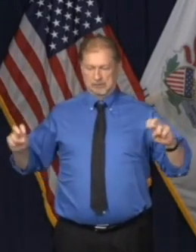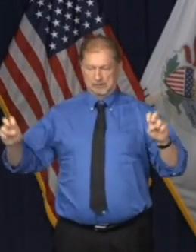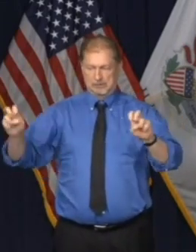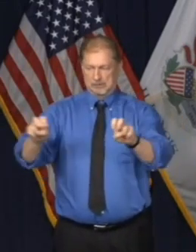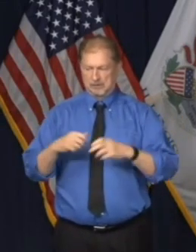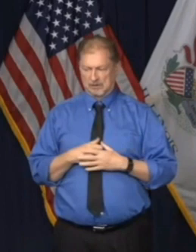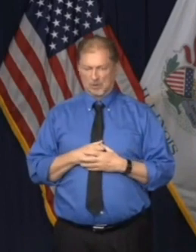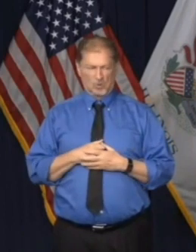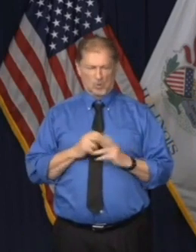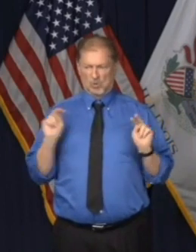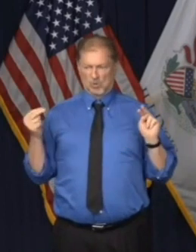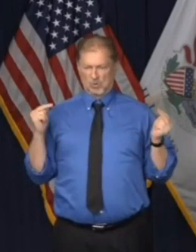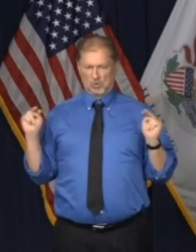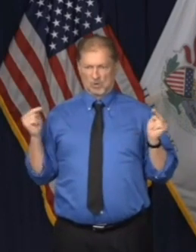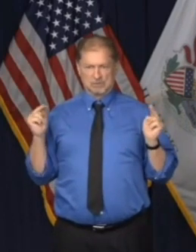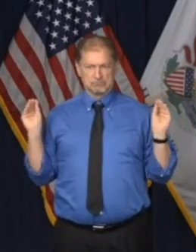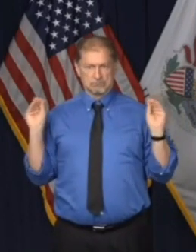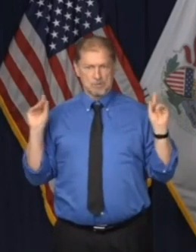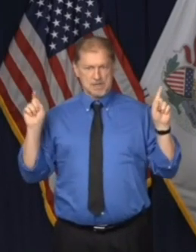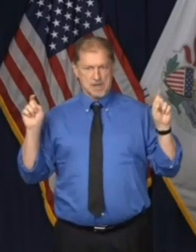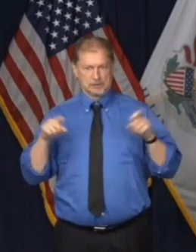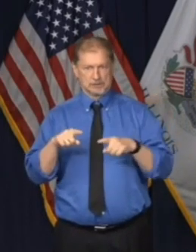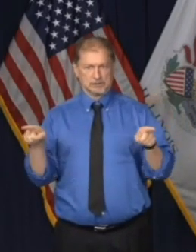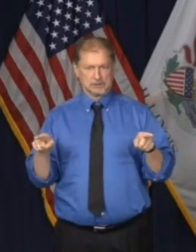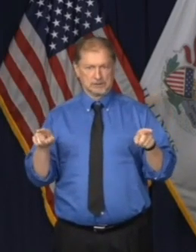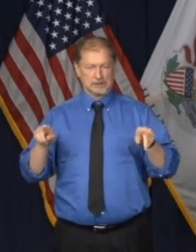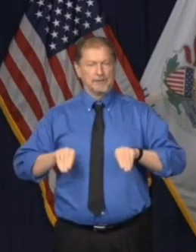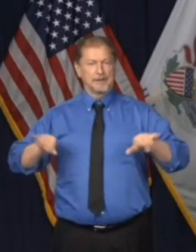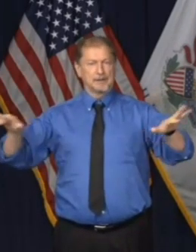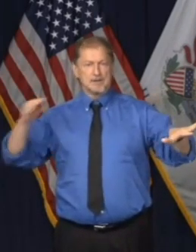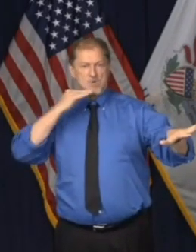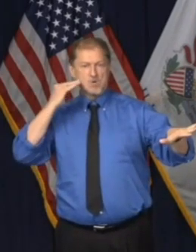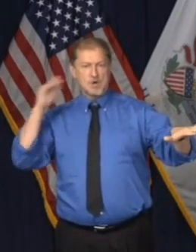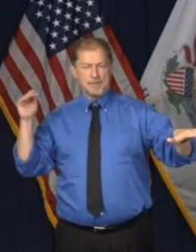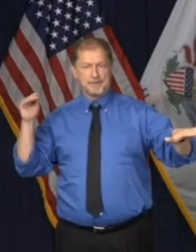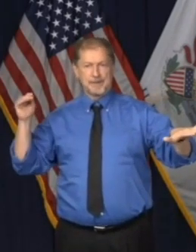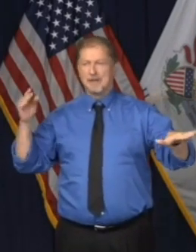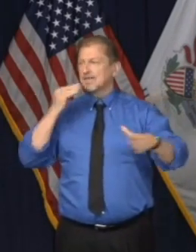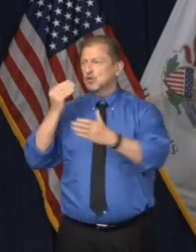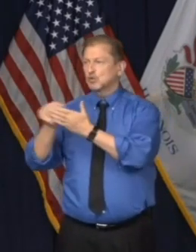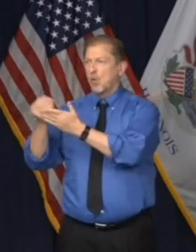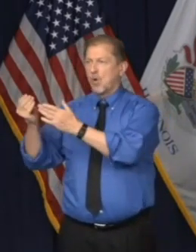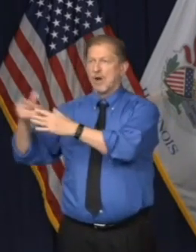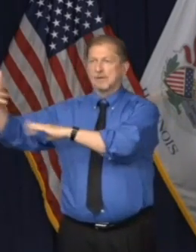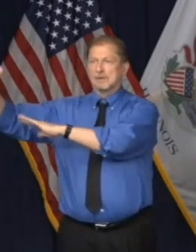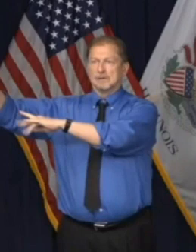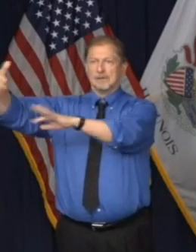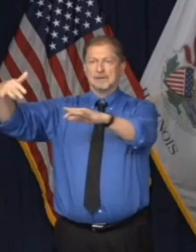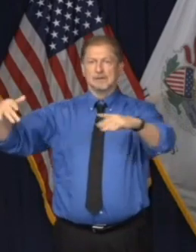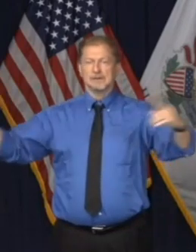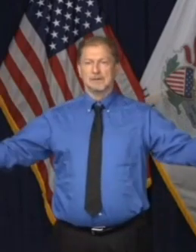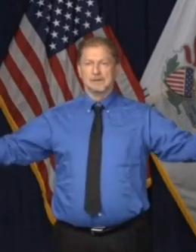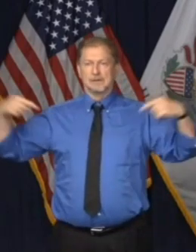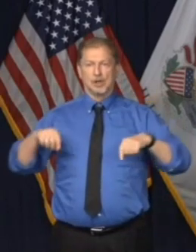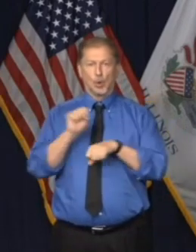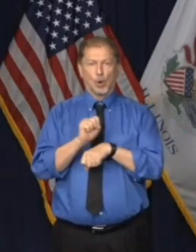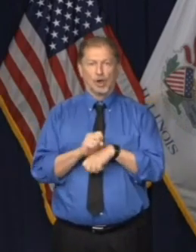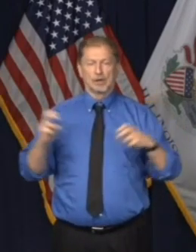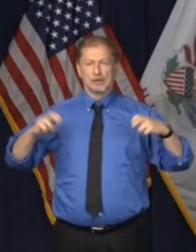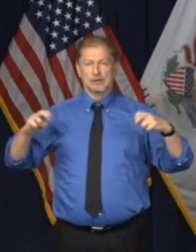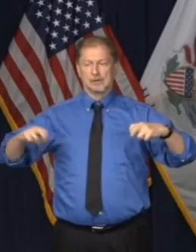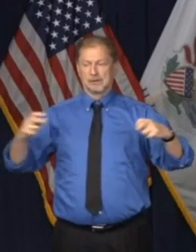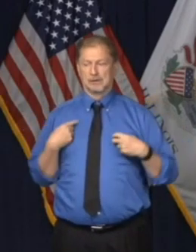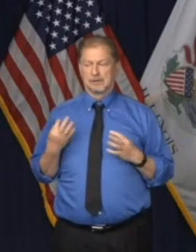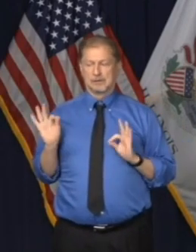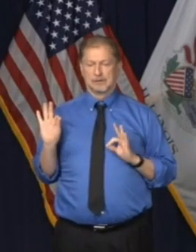that everybody in your workplace goes home and they go to the grocery store and they go to, wherever it is they go, visit their grandmother and so